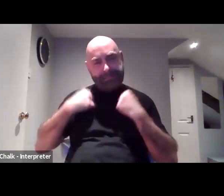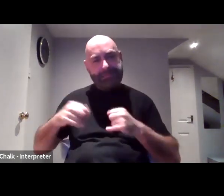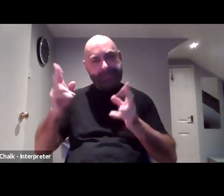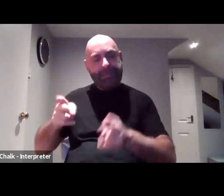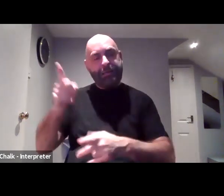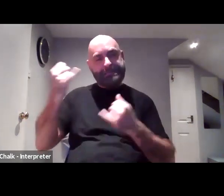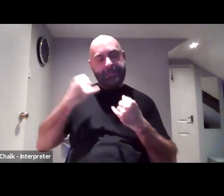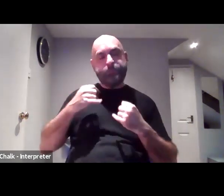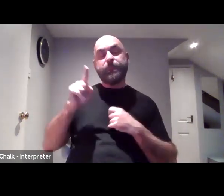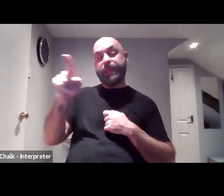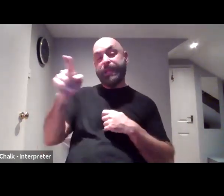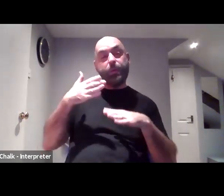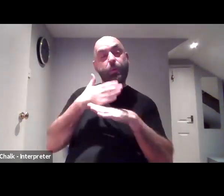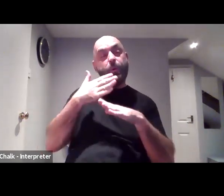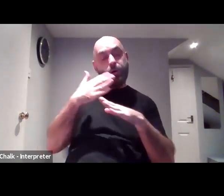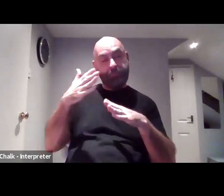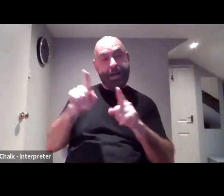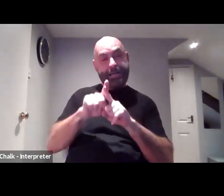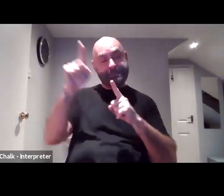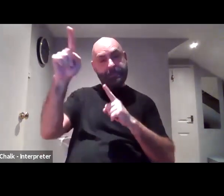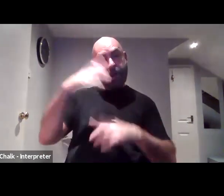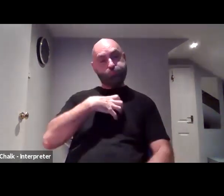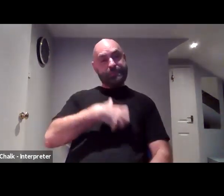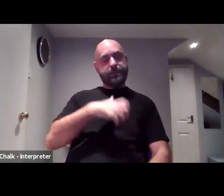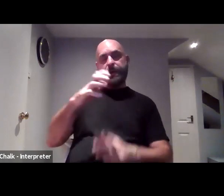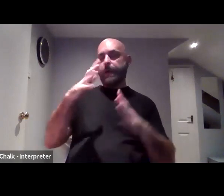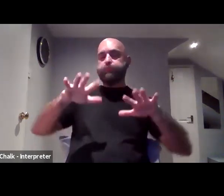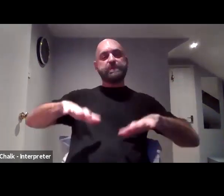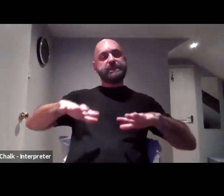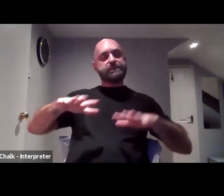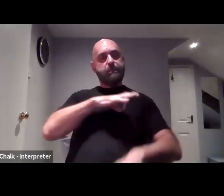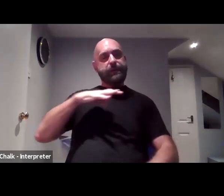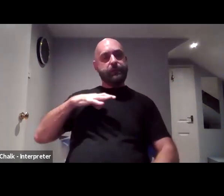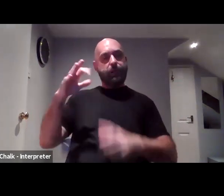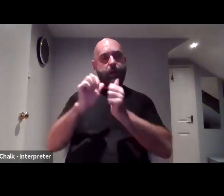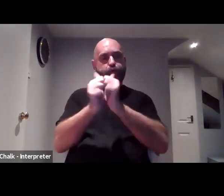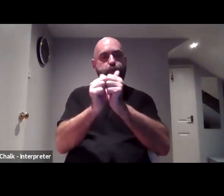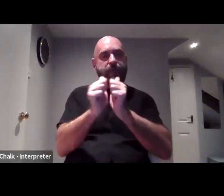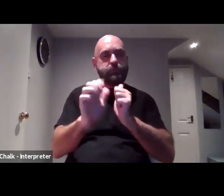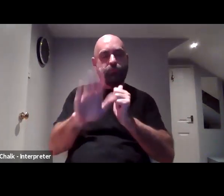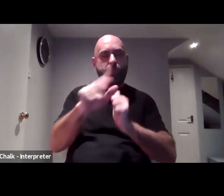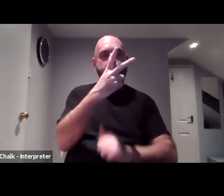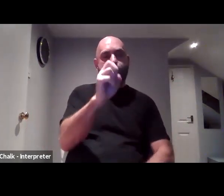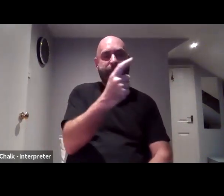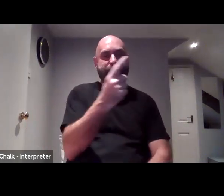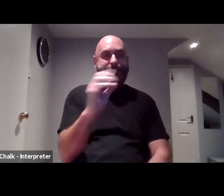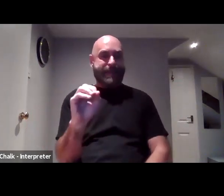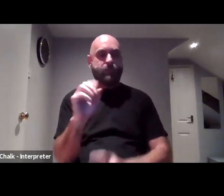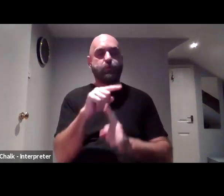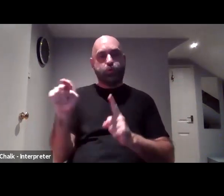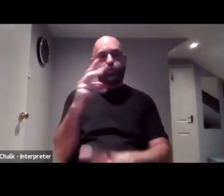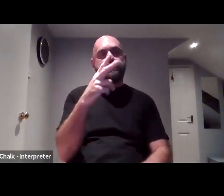He served as president of the British Medical Association between 2010